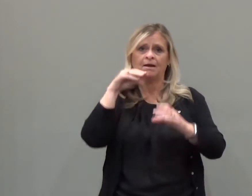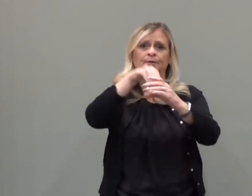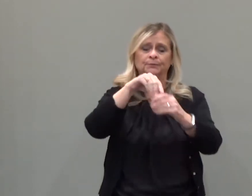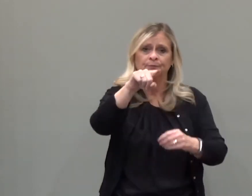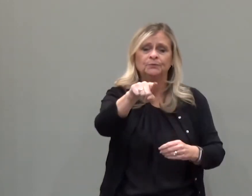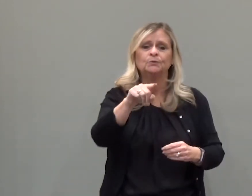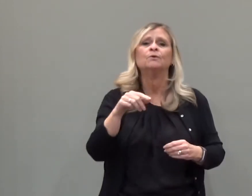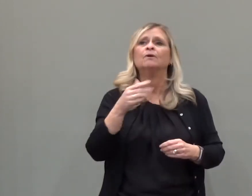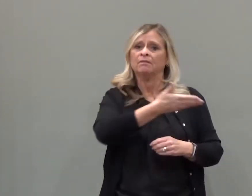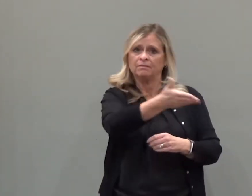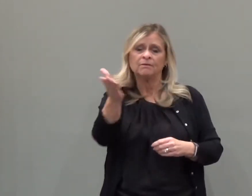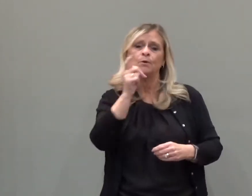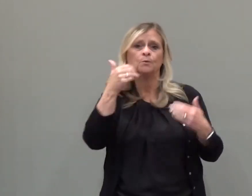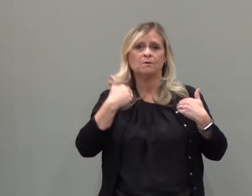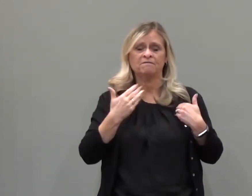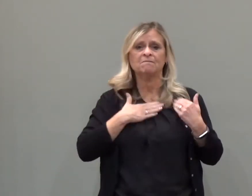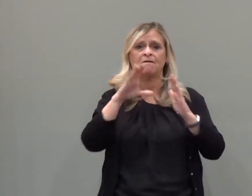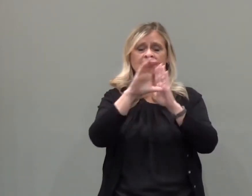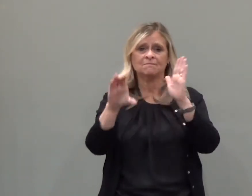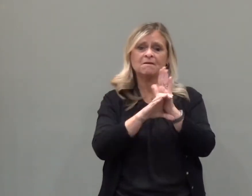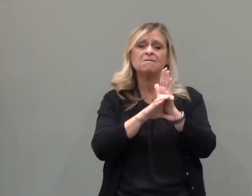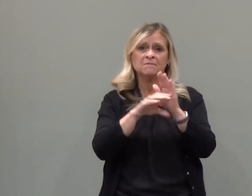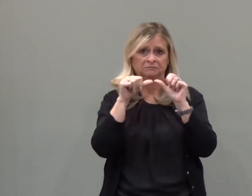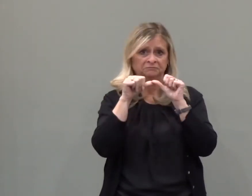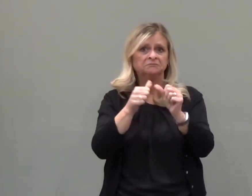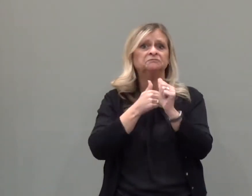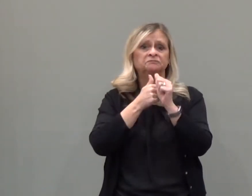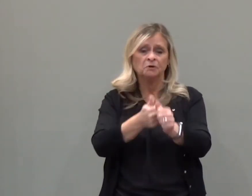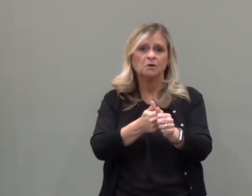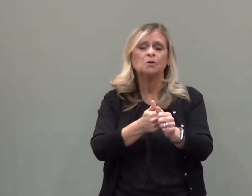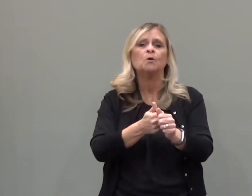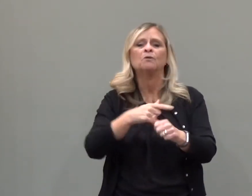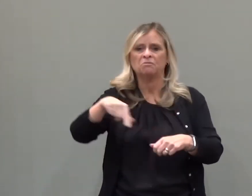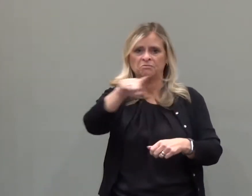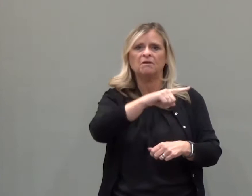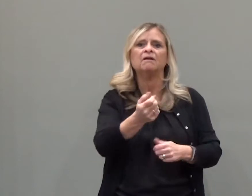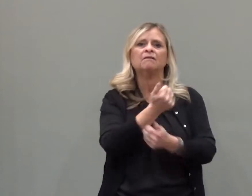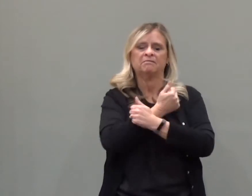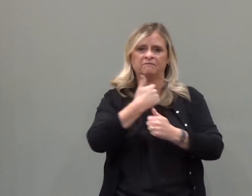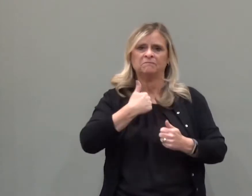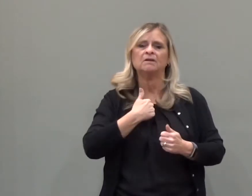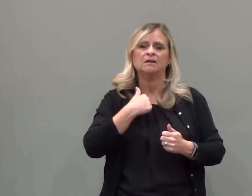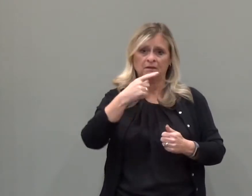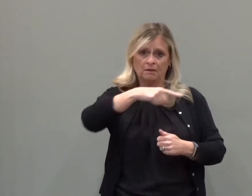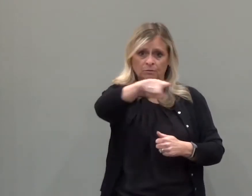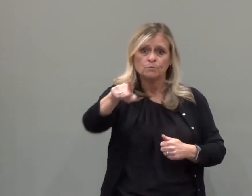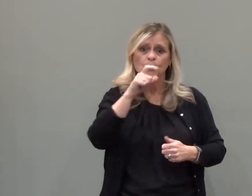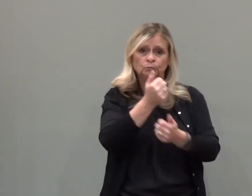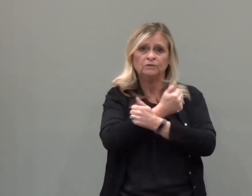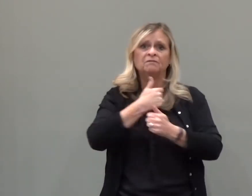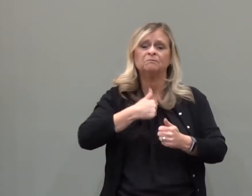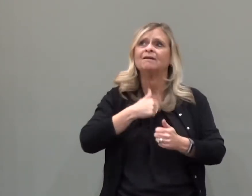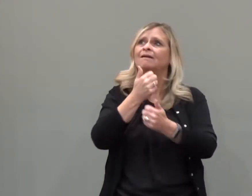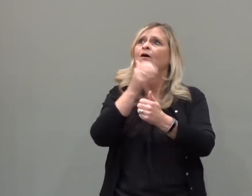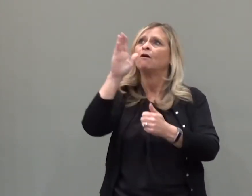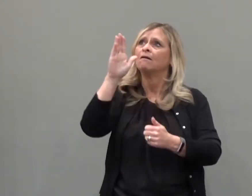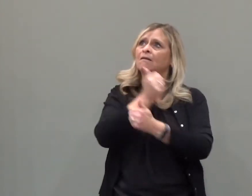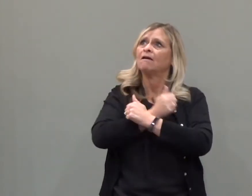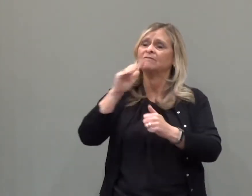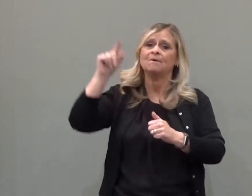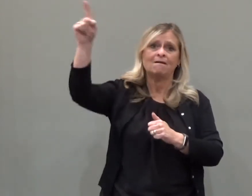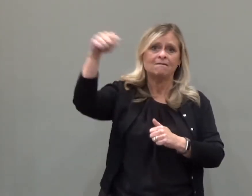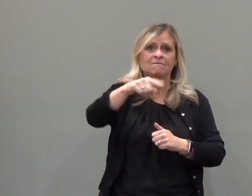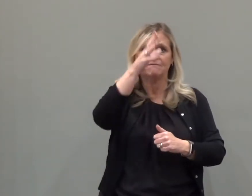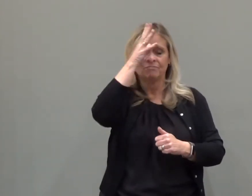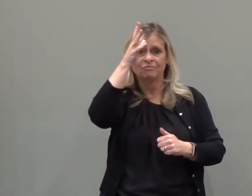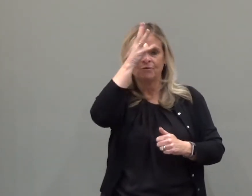and I am in you. They who have my commandments and keep them are those who love me. And those who love me